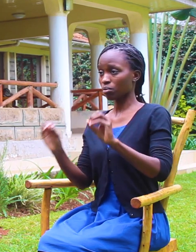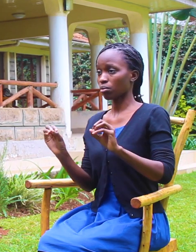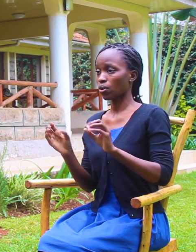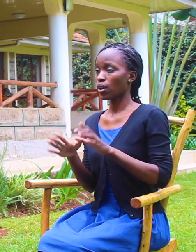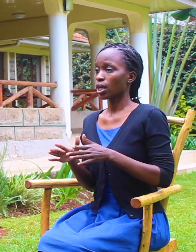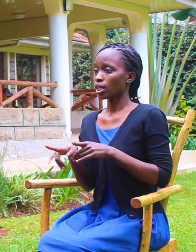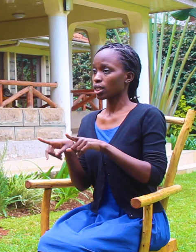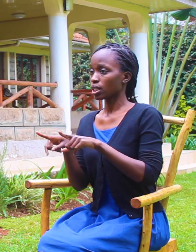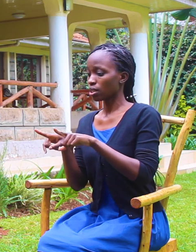apparently,